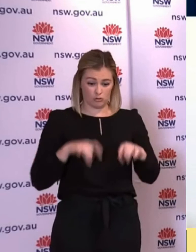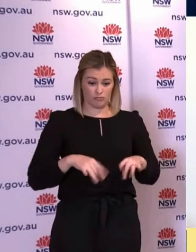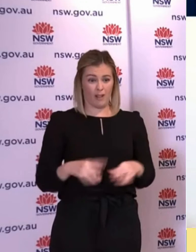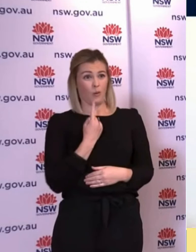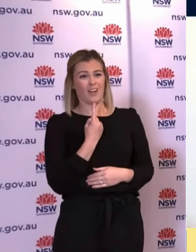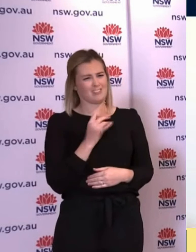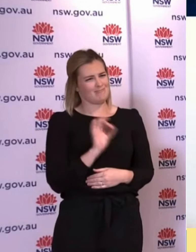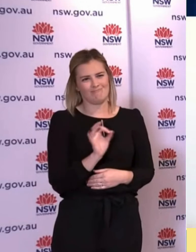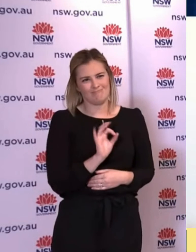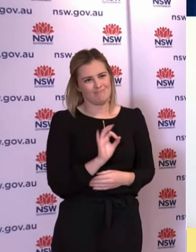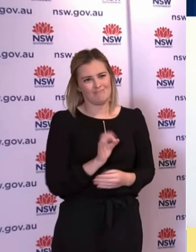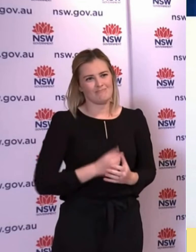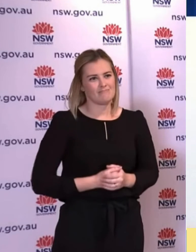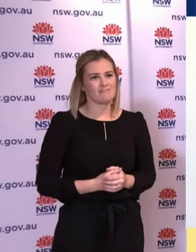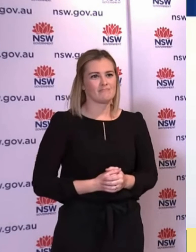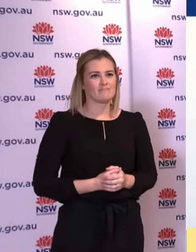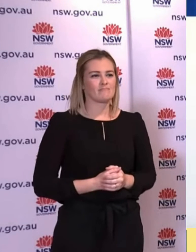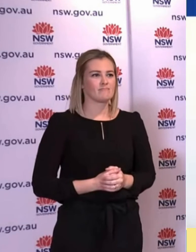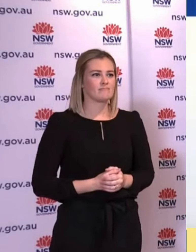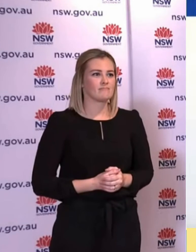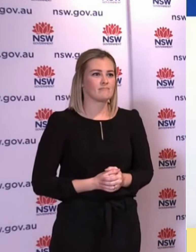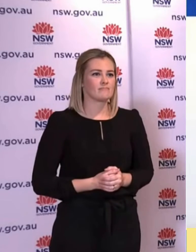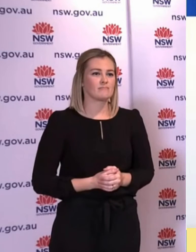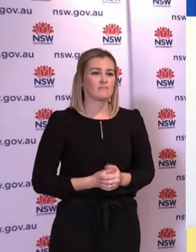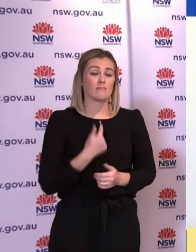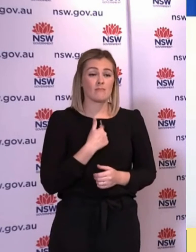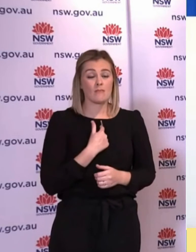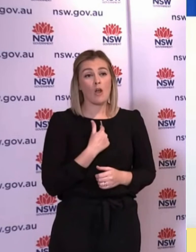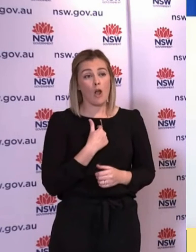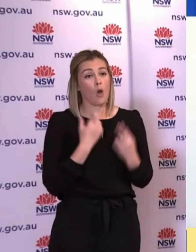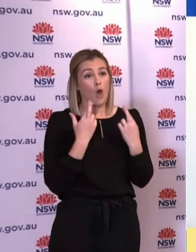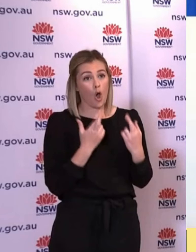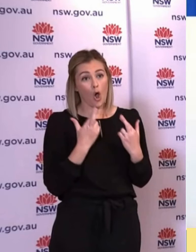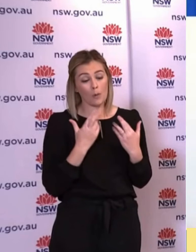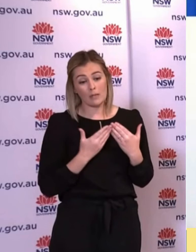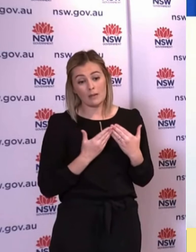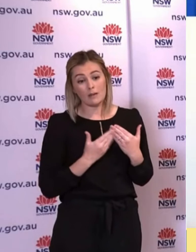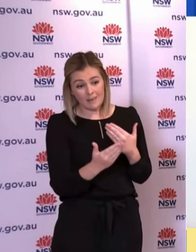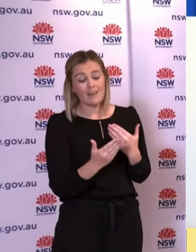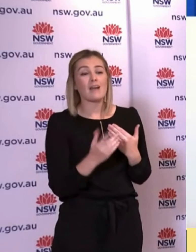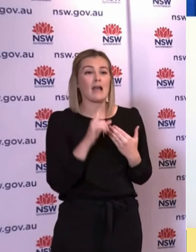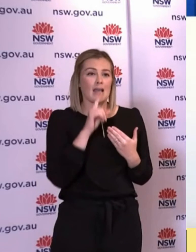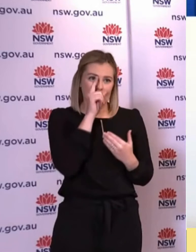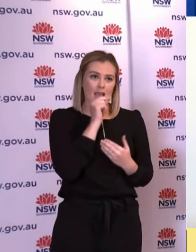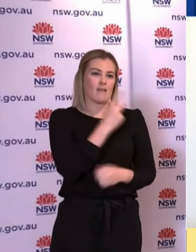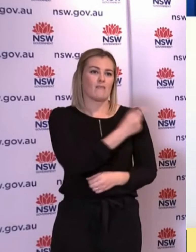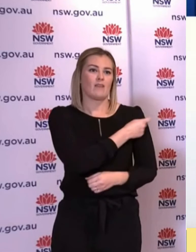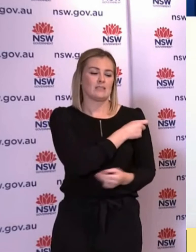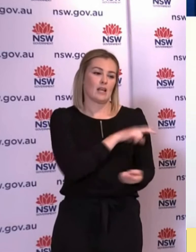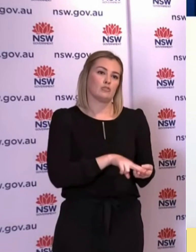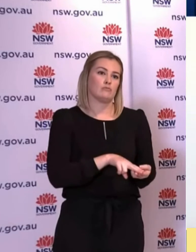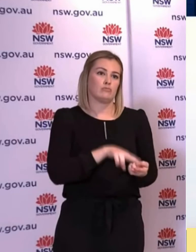is going to occur. What I hope is that we'll be able to get the vaccination rates up in